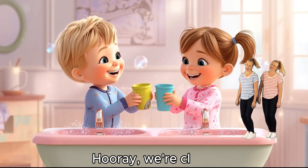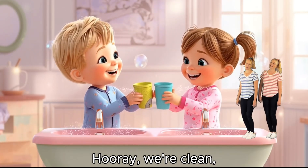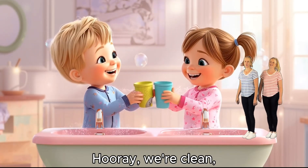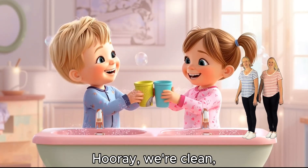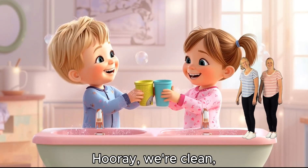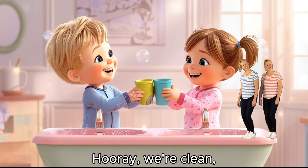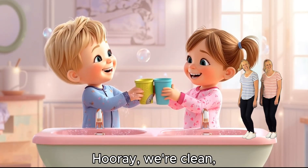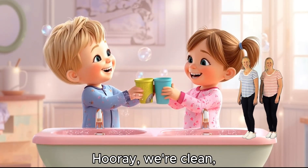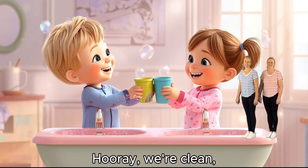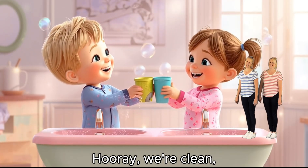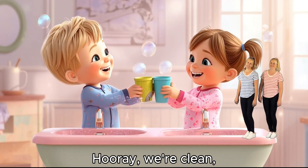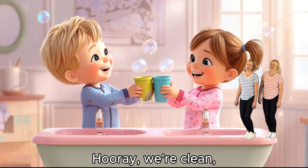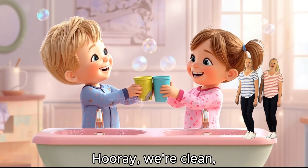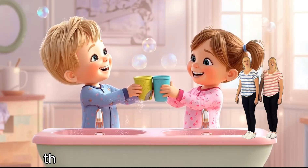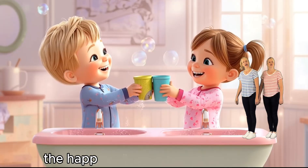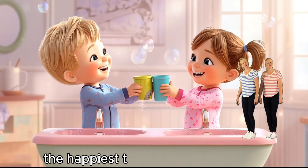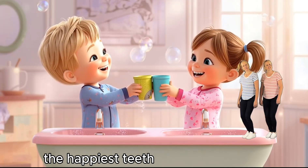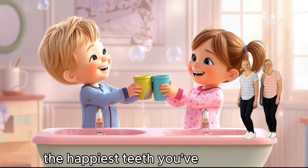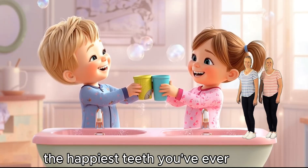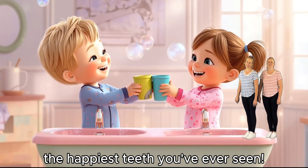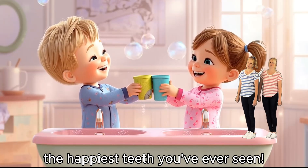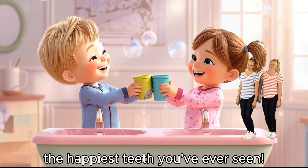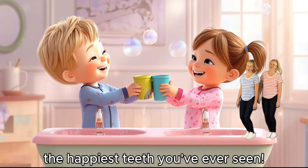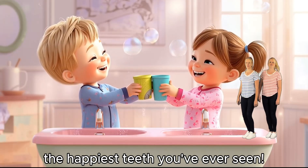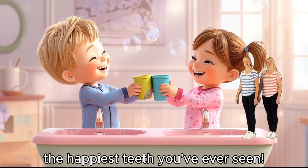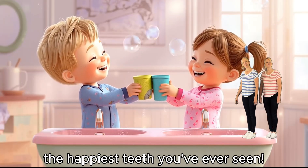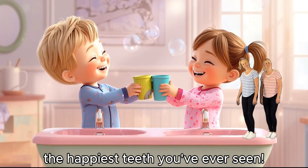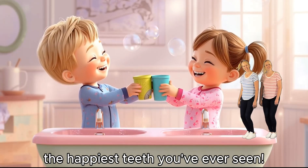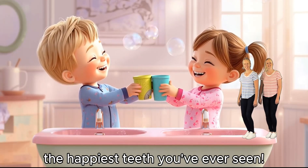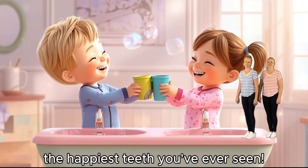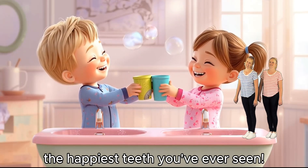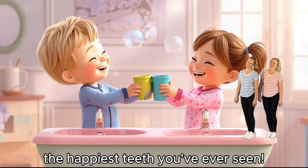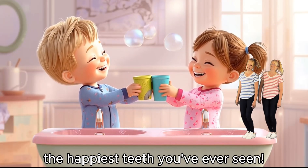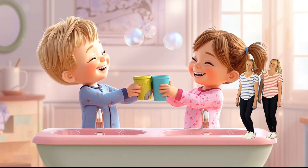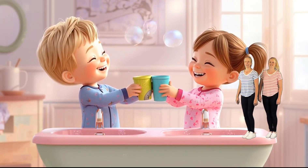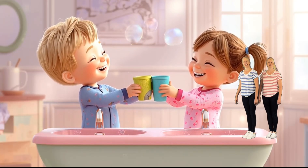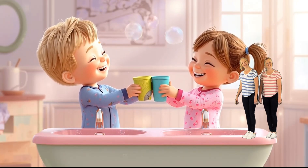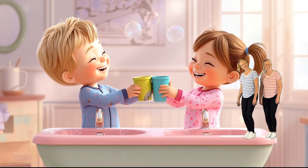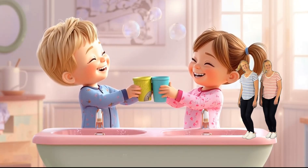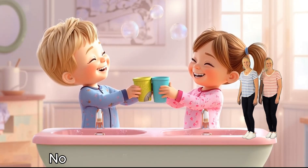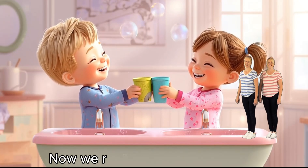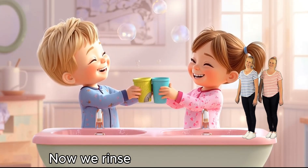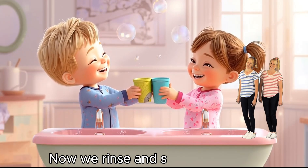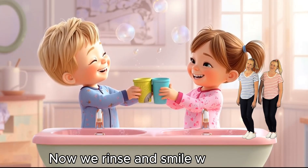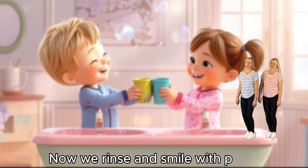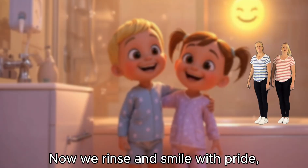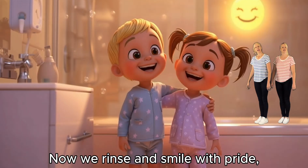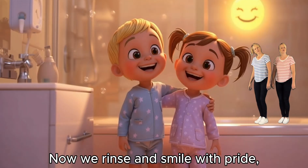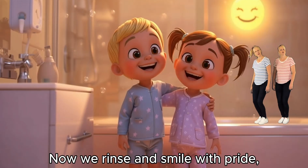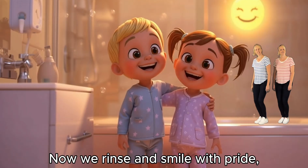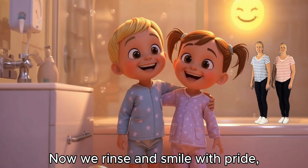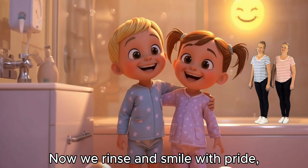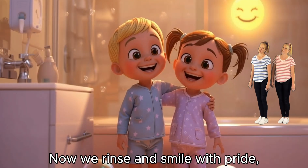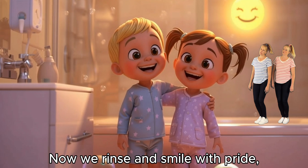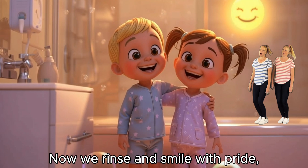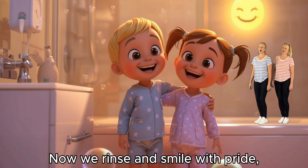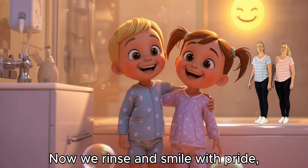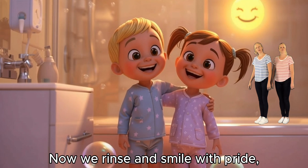we're clean. The happiest teeth you've ever seen. Now we rinse and smile with